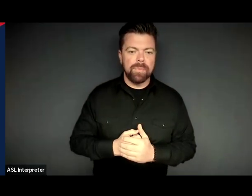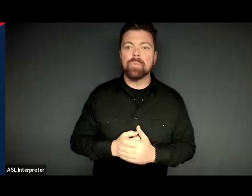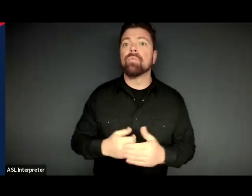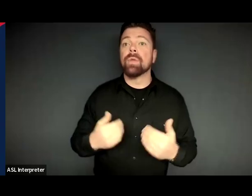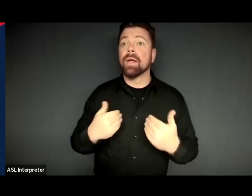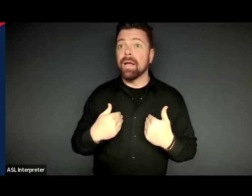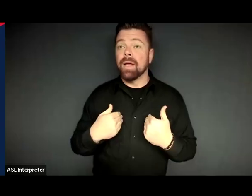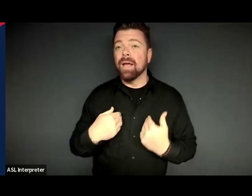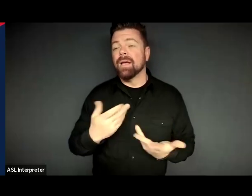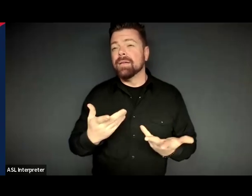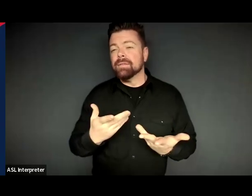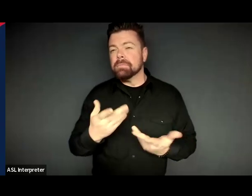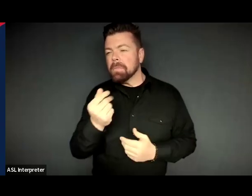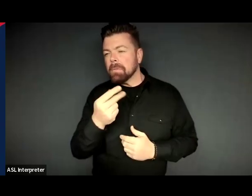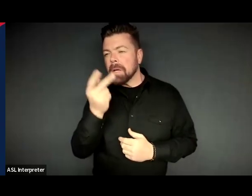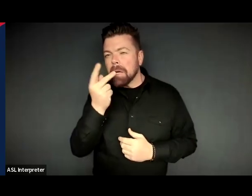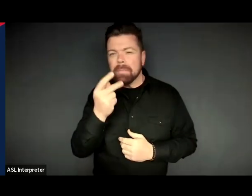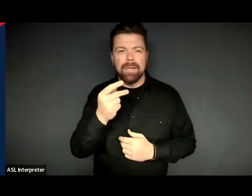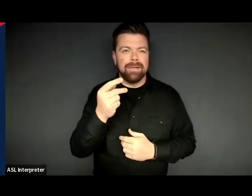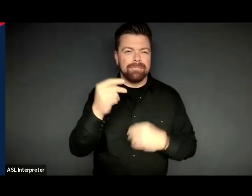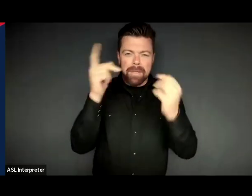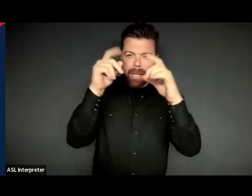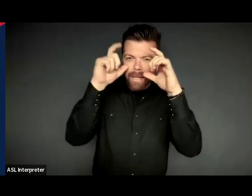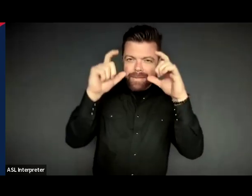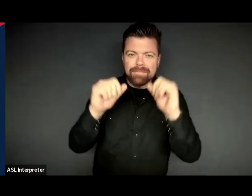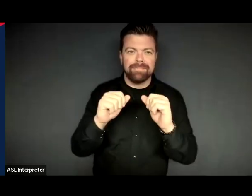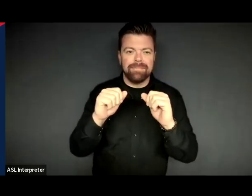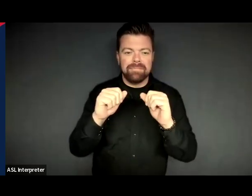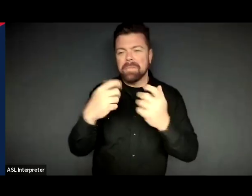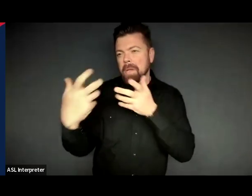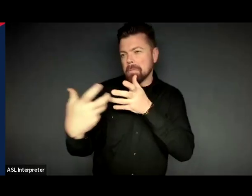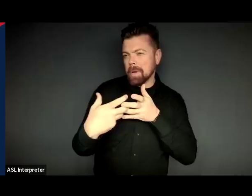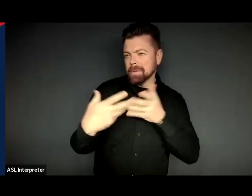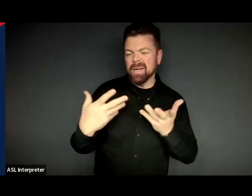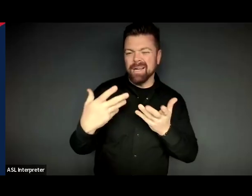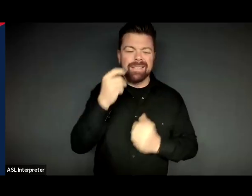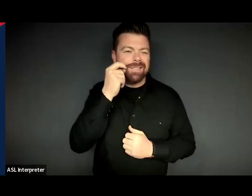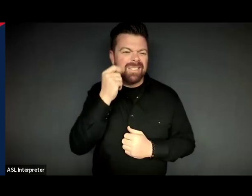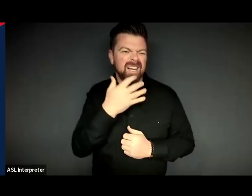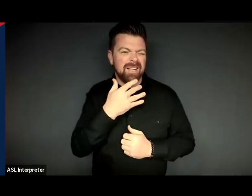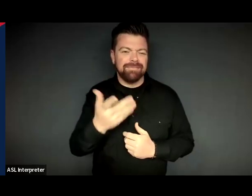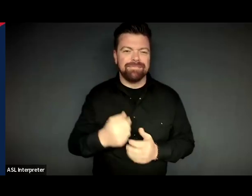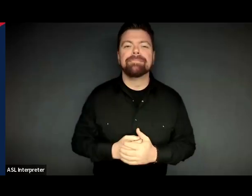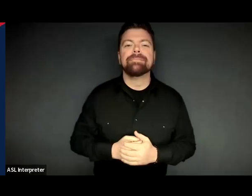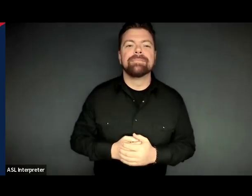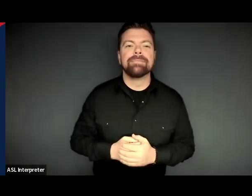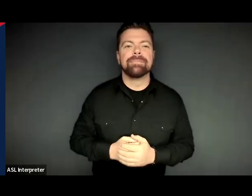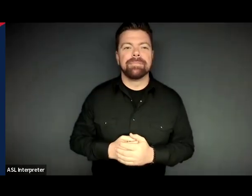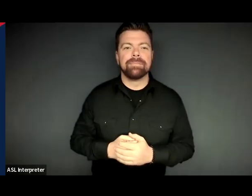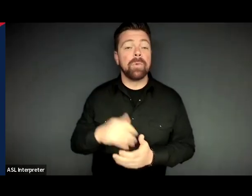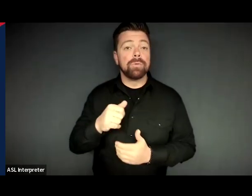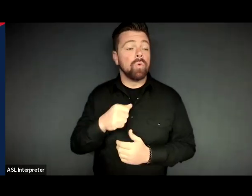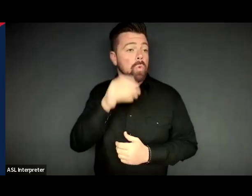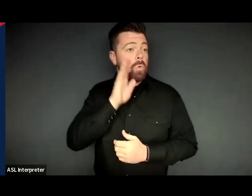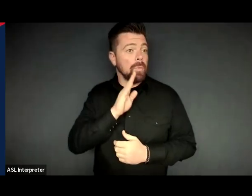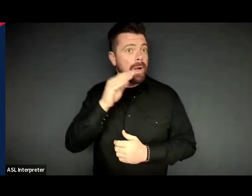pink, slightly pink framed glasses. They kind of match my skin tone. I have brown hair